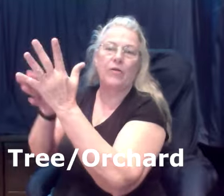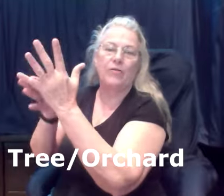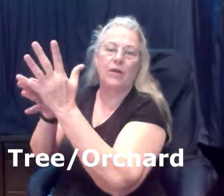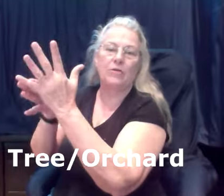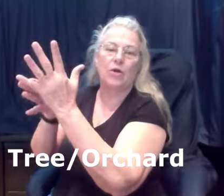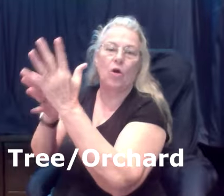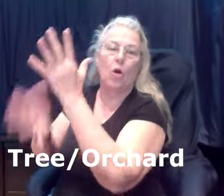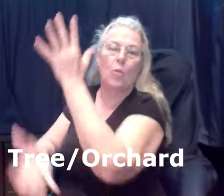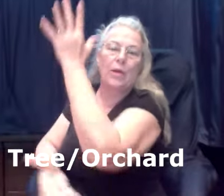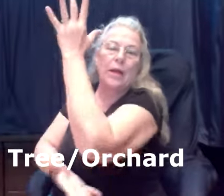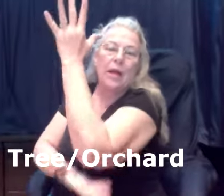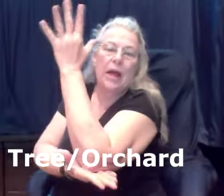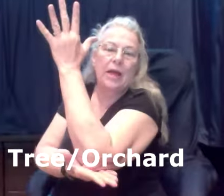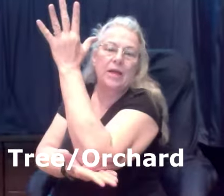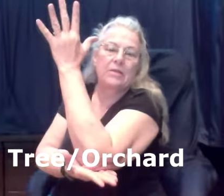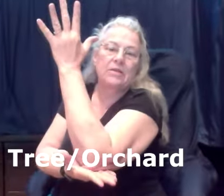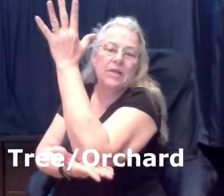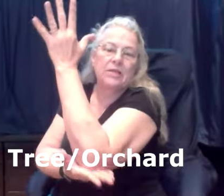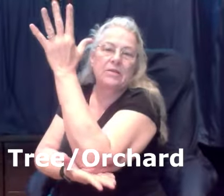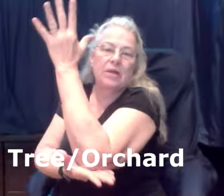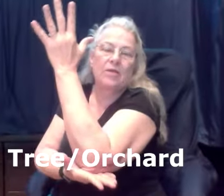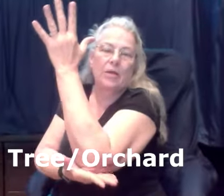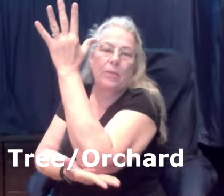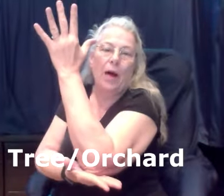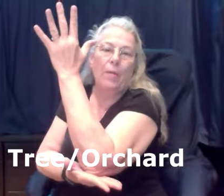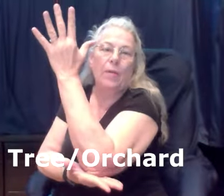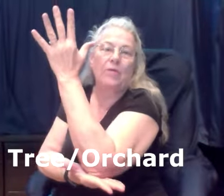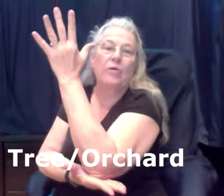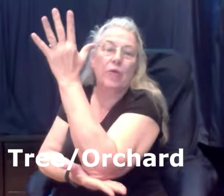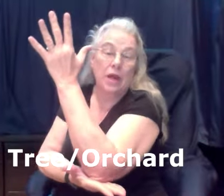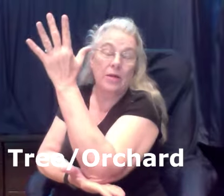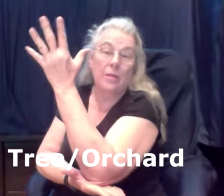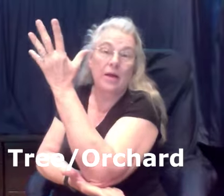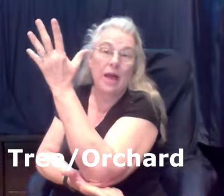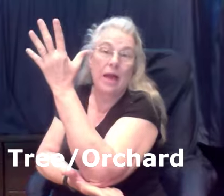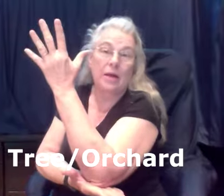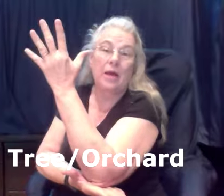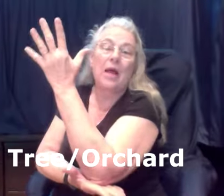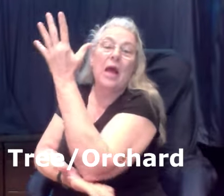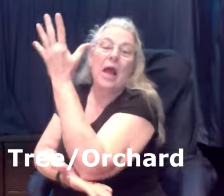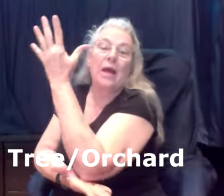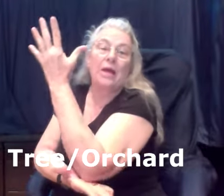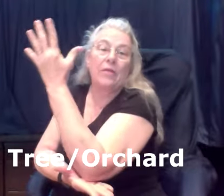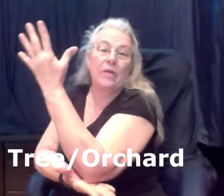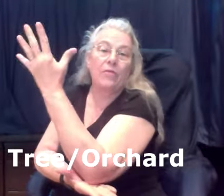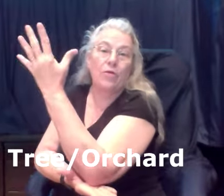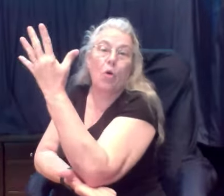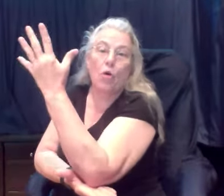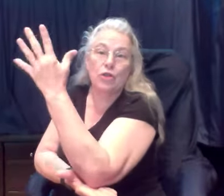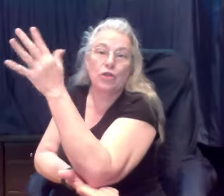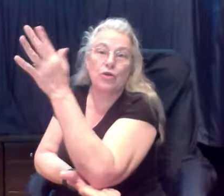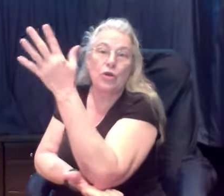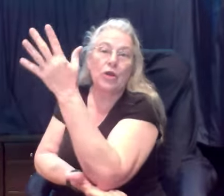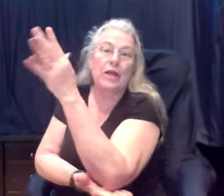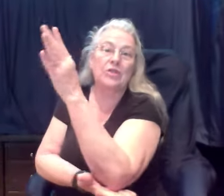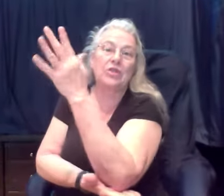fingers are open and it sits in the palm of your non-dominant hand. And then for orchard, it is just